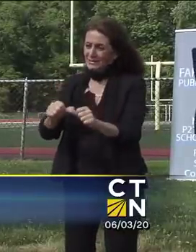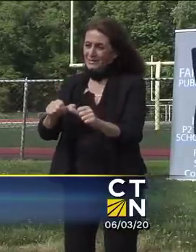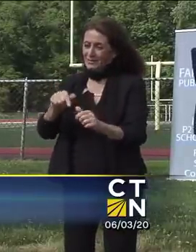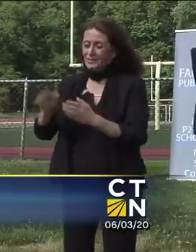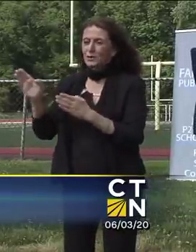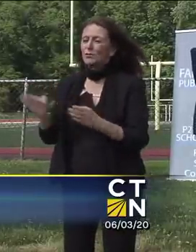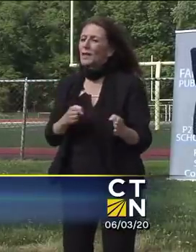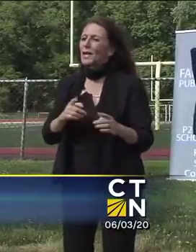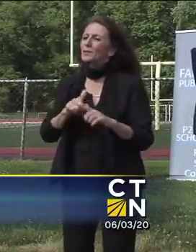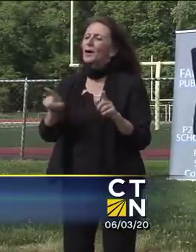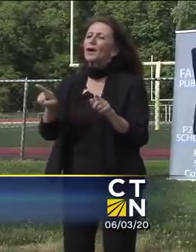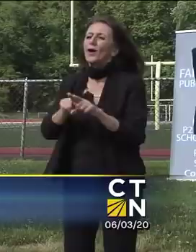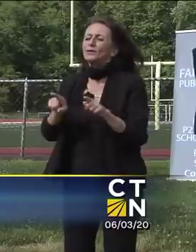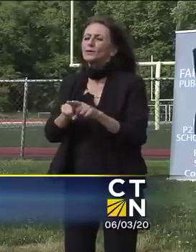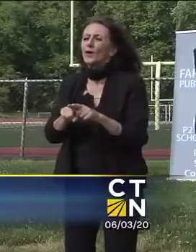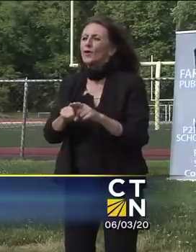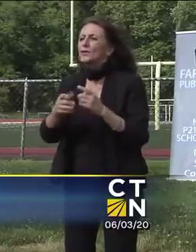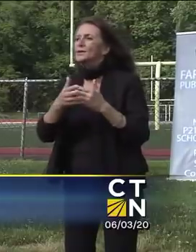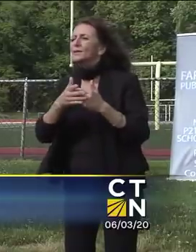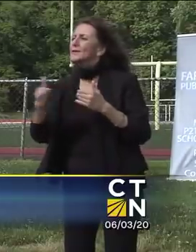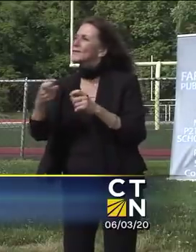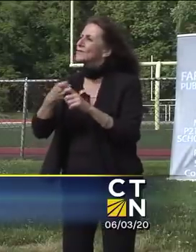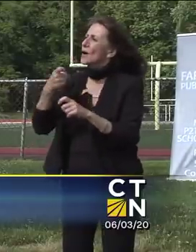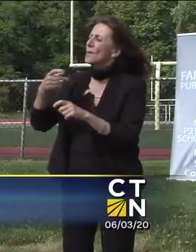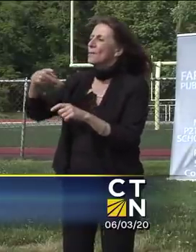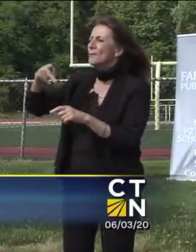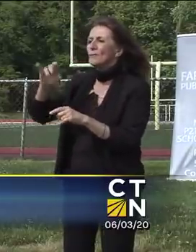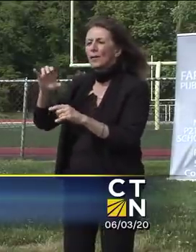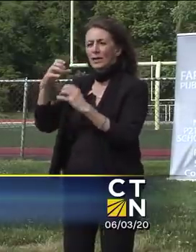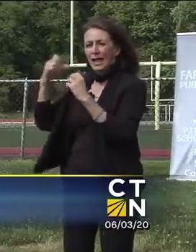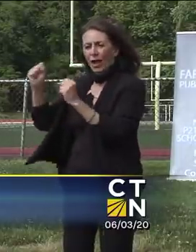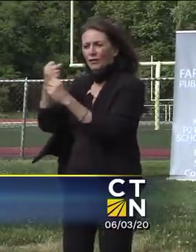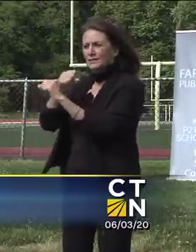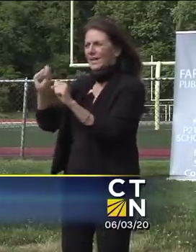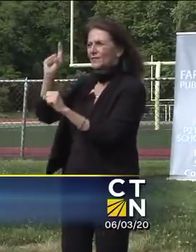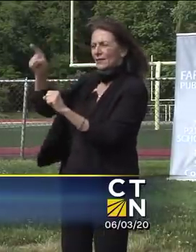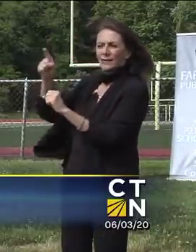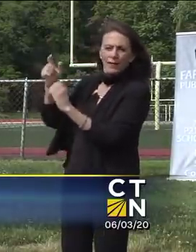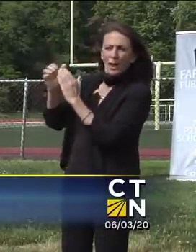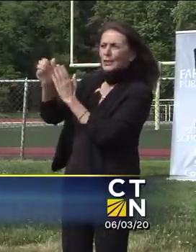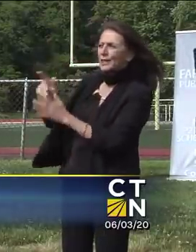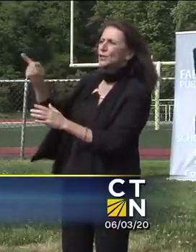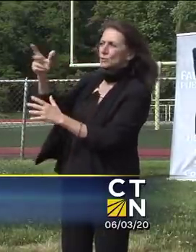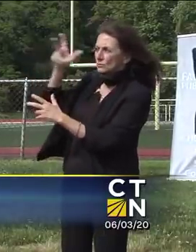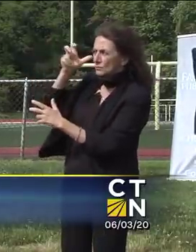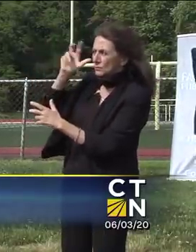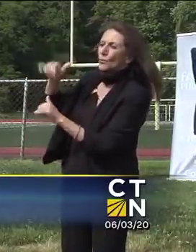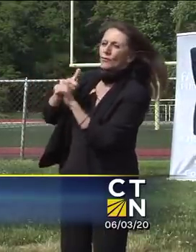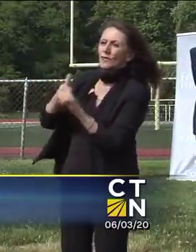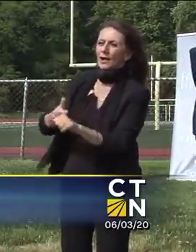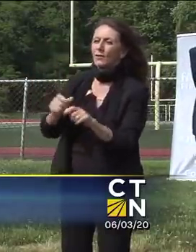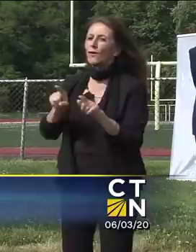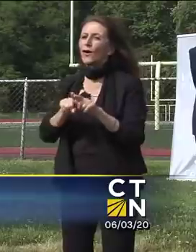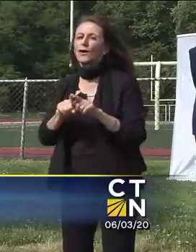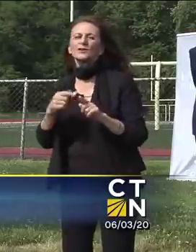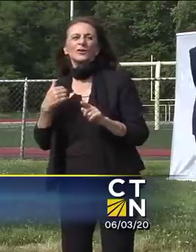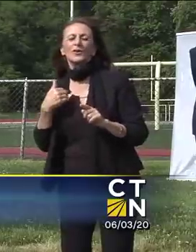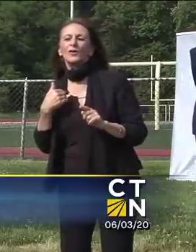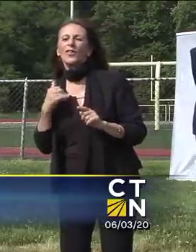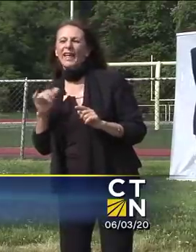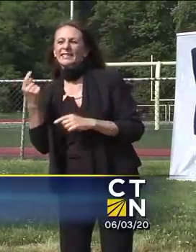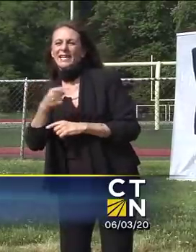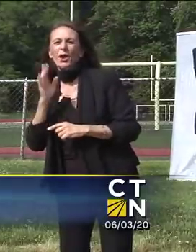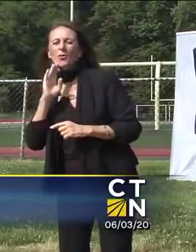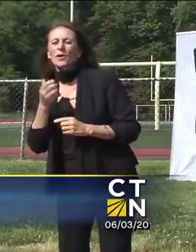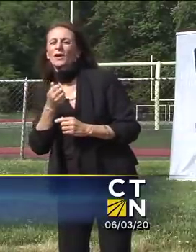but adapt based on guidance from public health and safety experts. We also have a few surprises planned for that